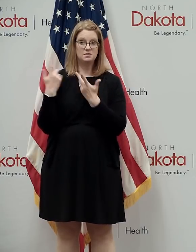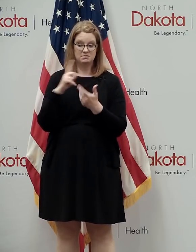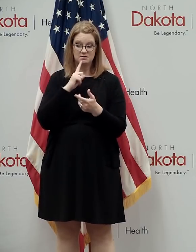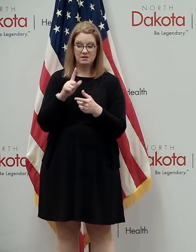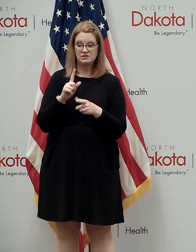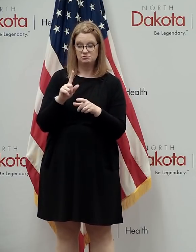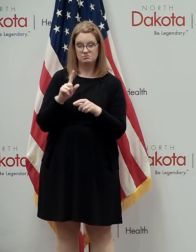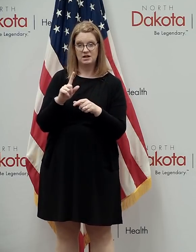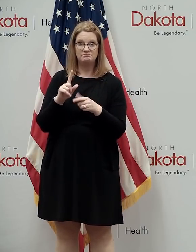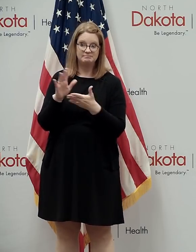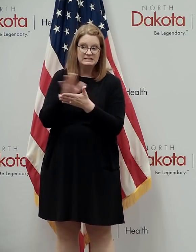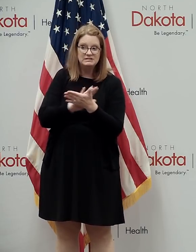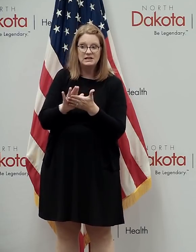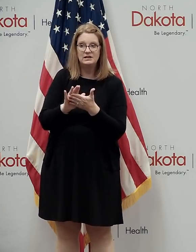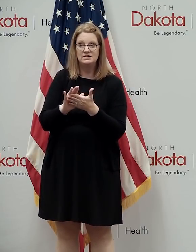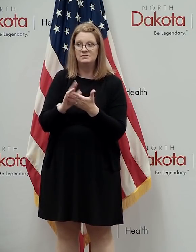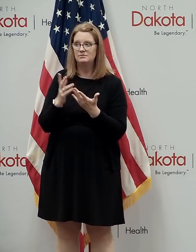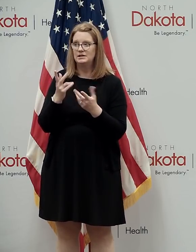companies.